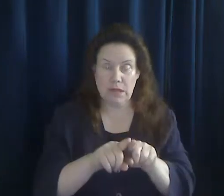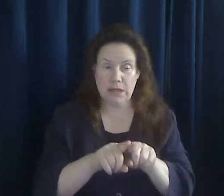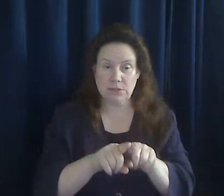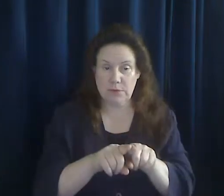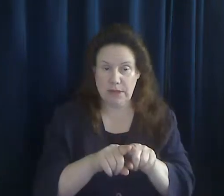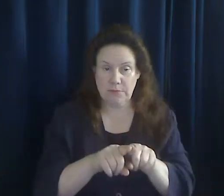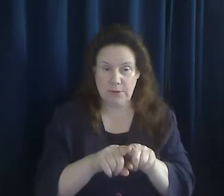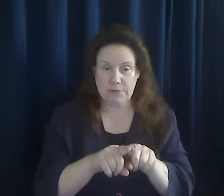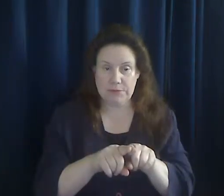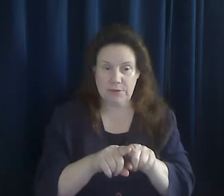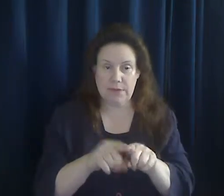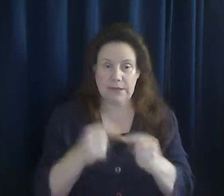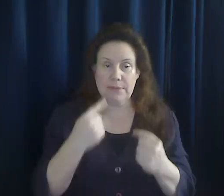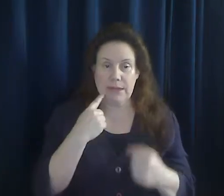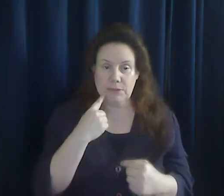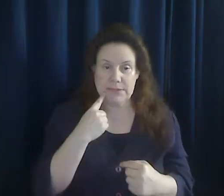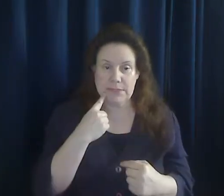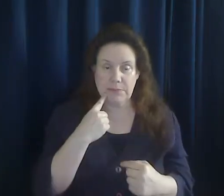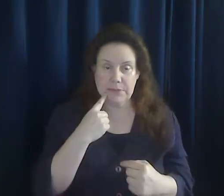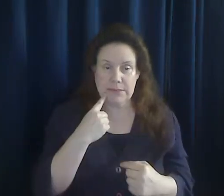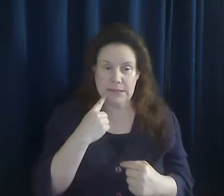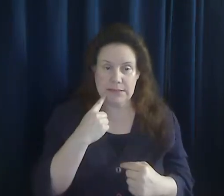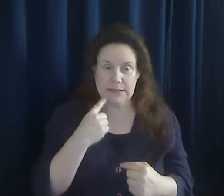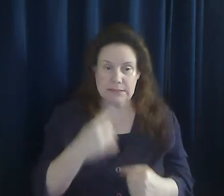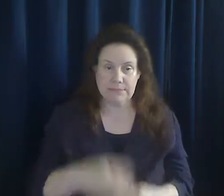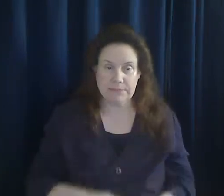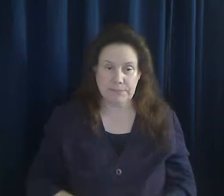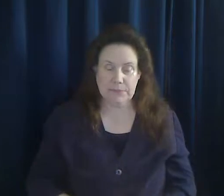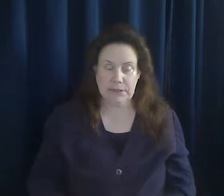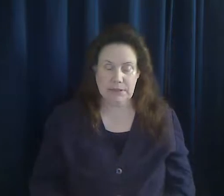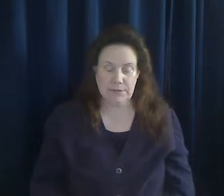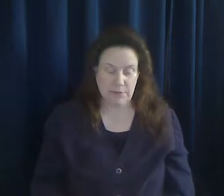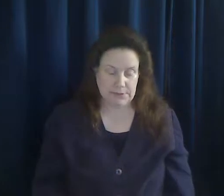I do have brothers, so I'm nodding my head just a little bit, yes, in the affirmative.